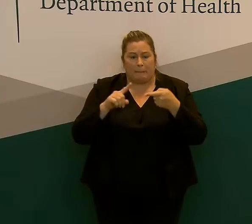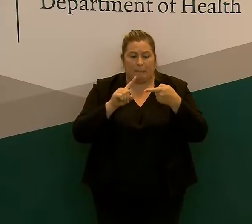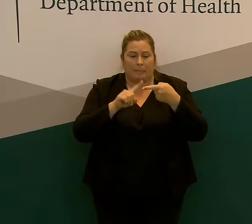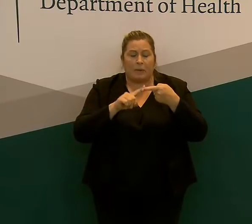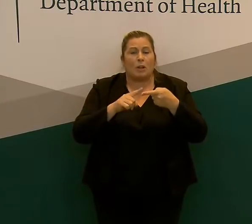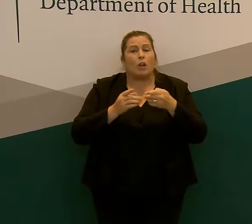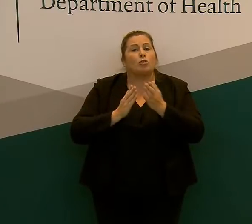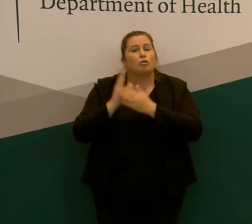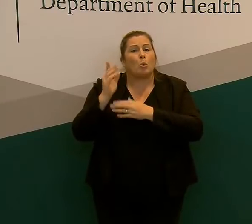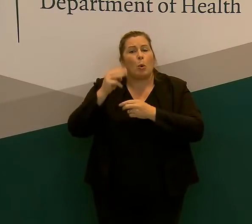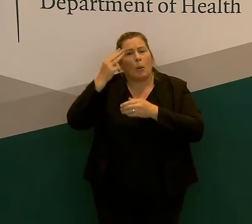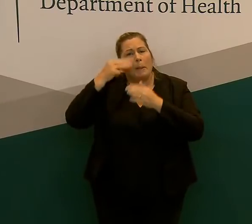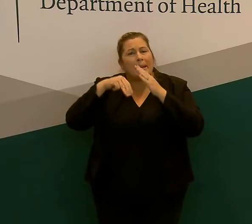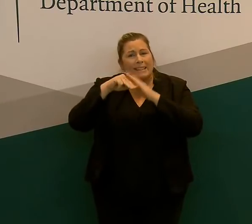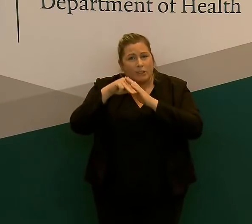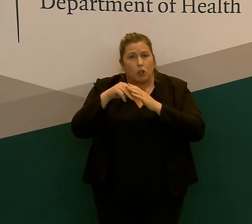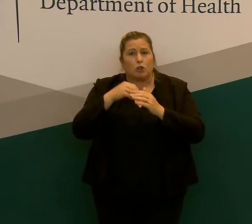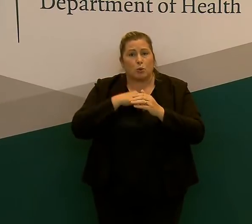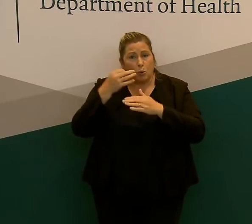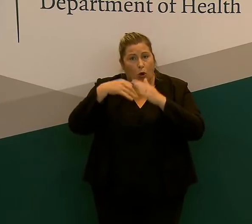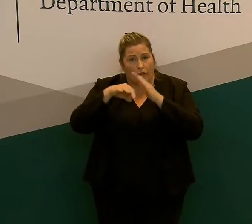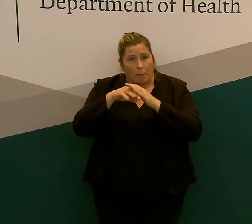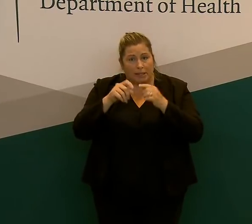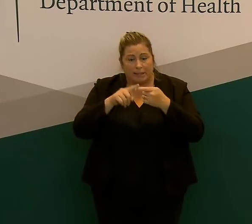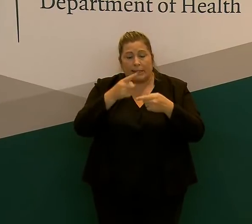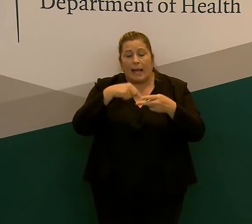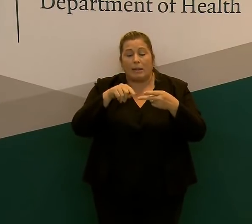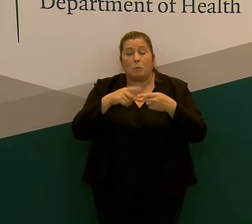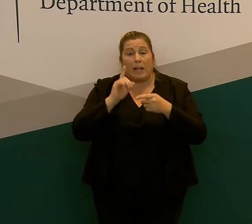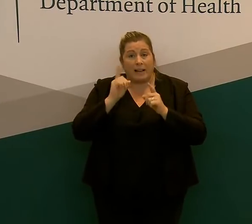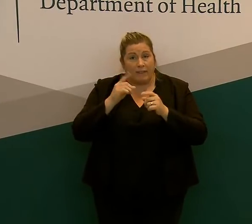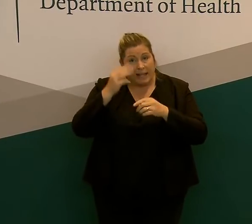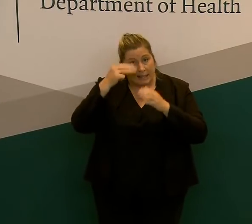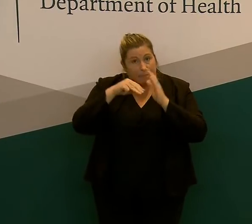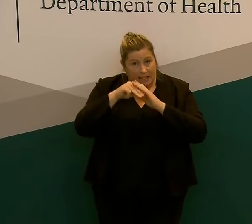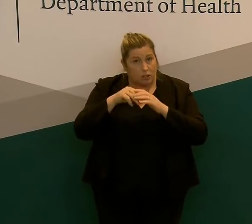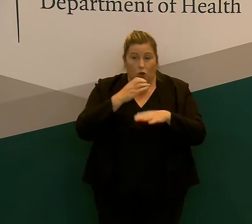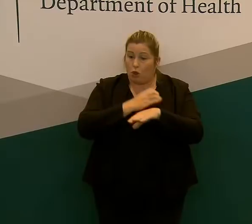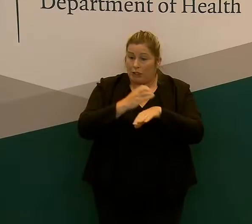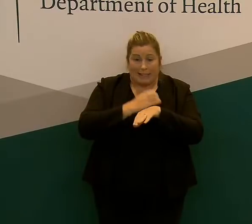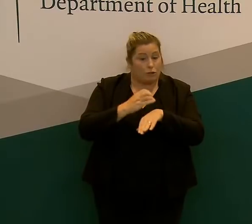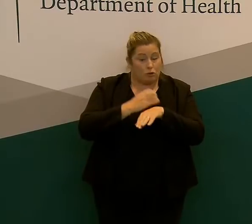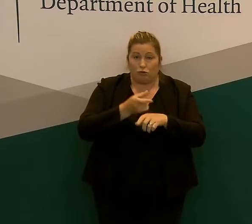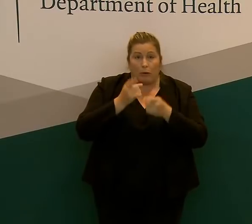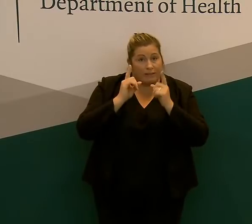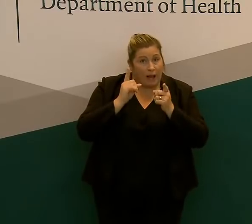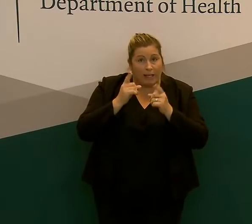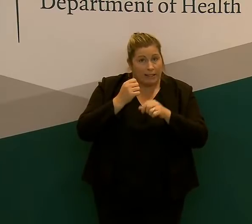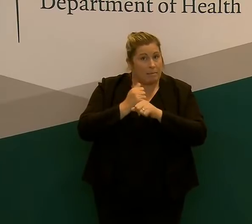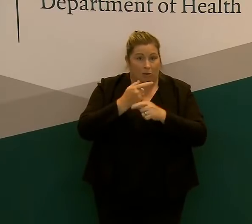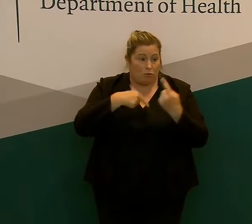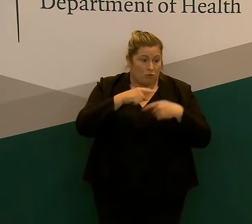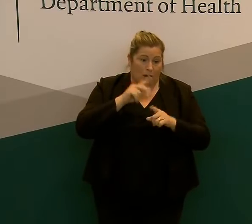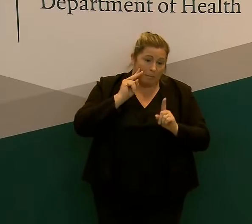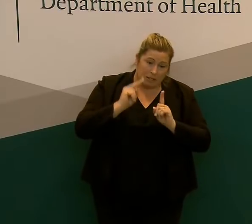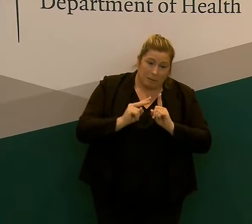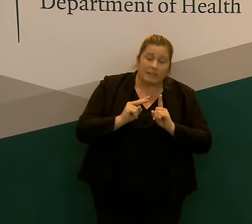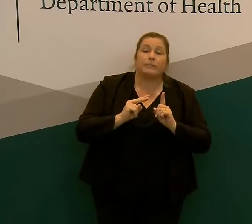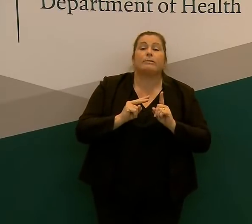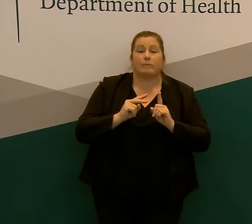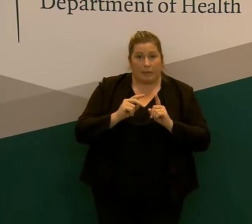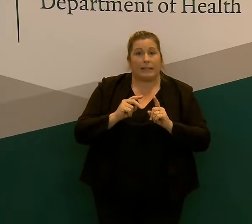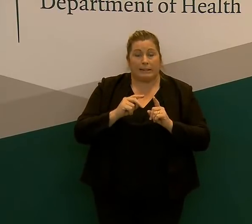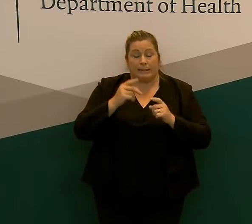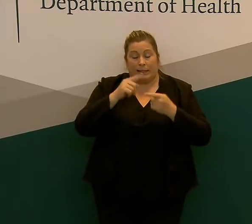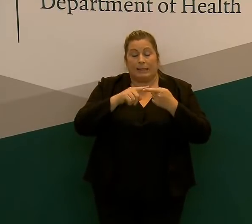the minister to government, and we advise the minister on a continuing basis in relation to these matters, and the minister brings these